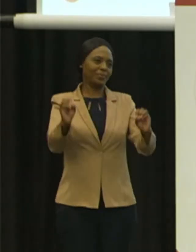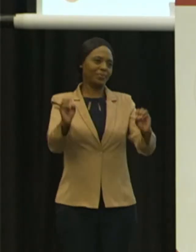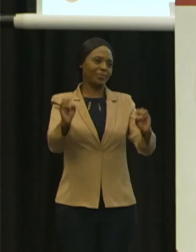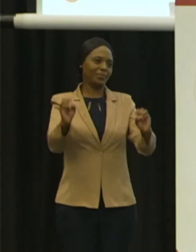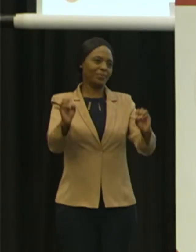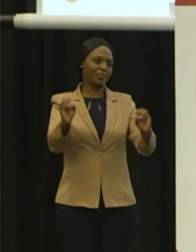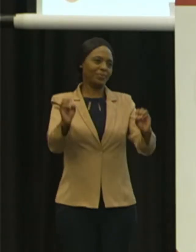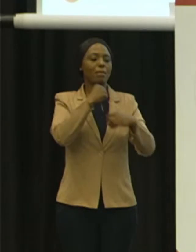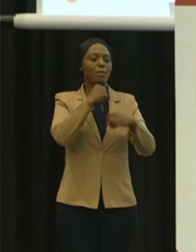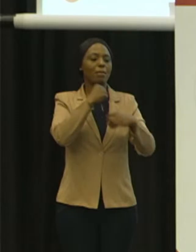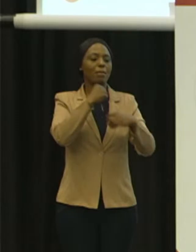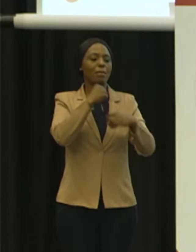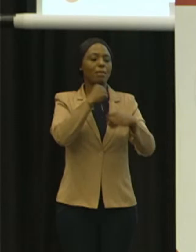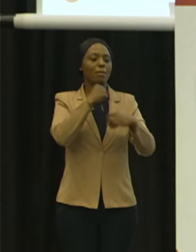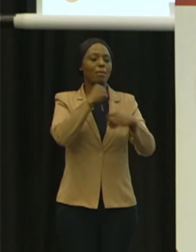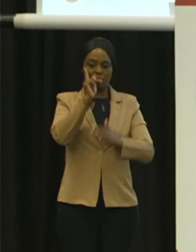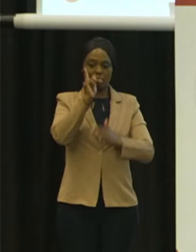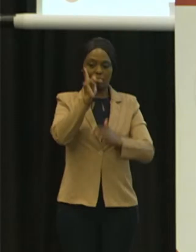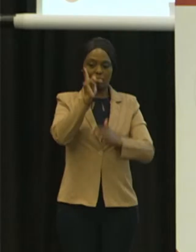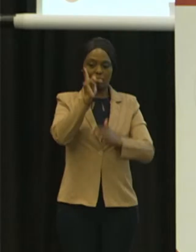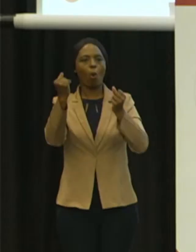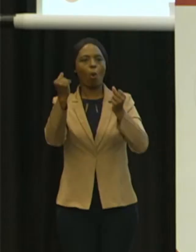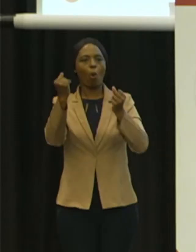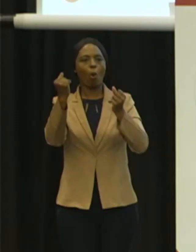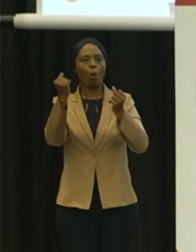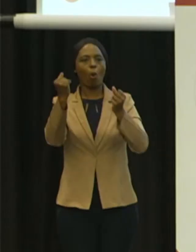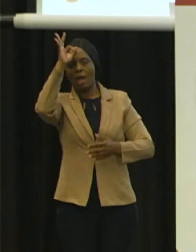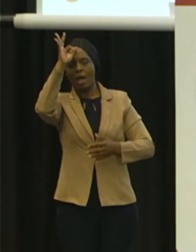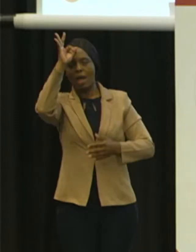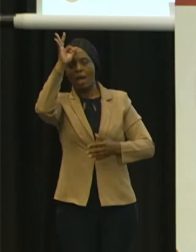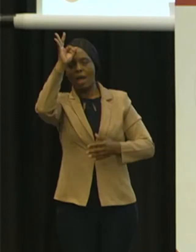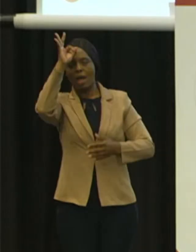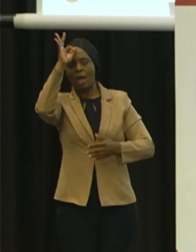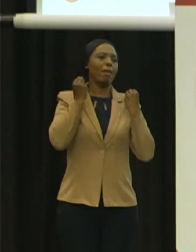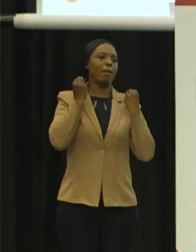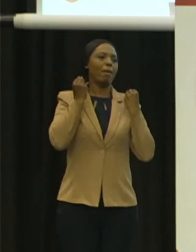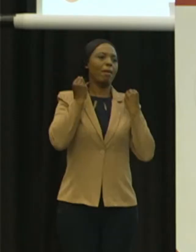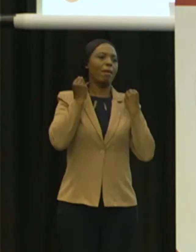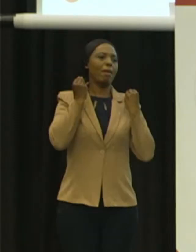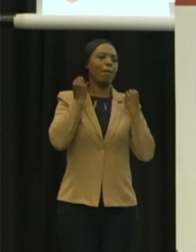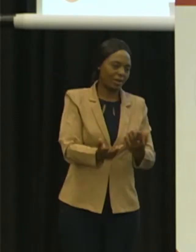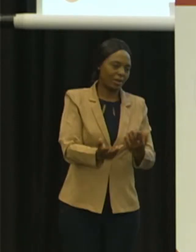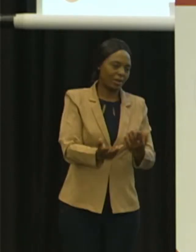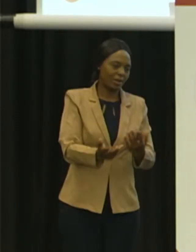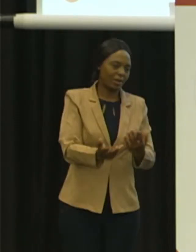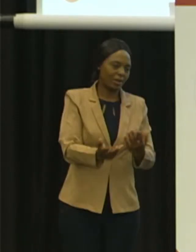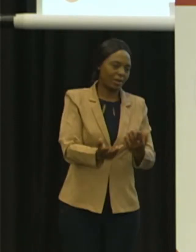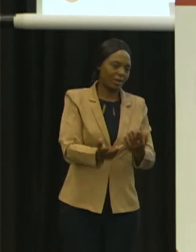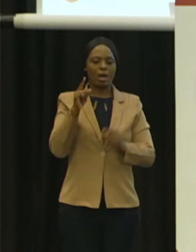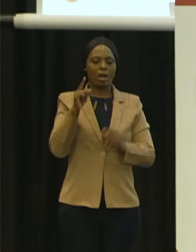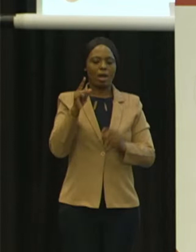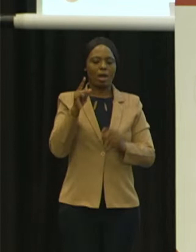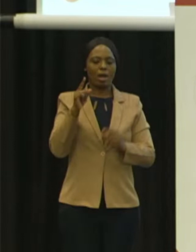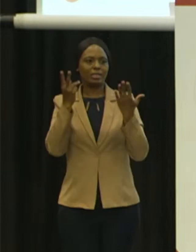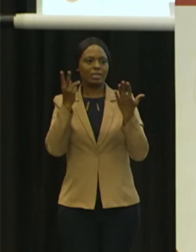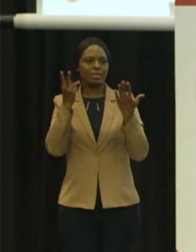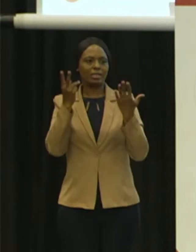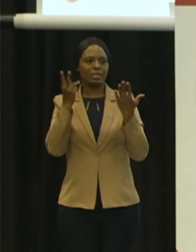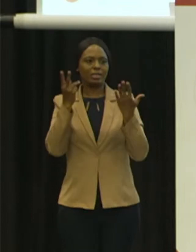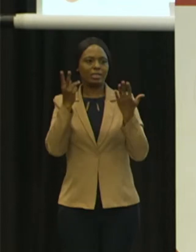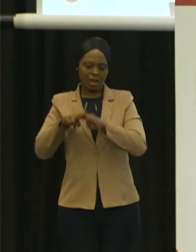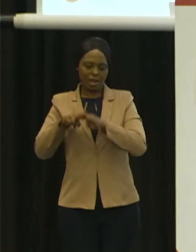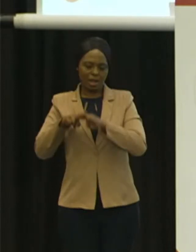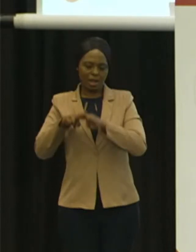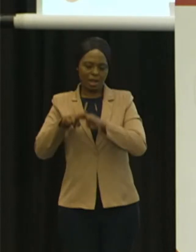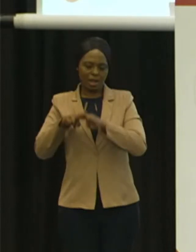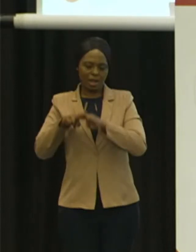those cases that are not dealt with by the Human Rights Commission are followed up, especially for key